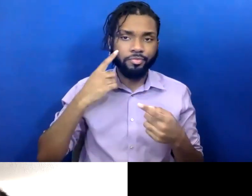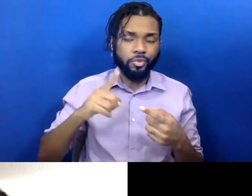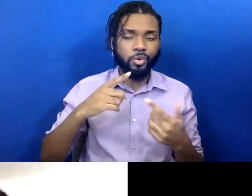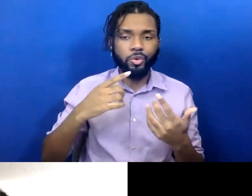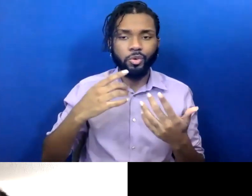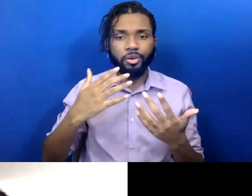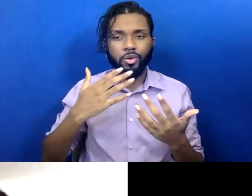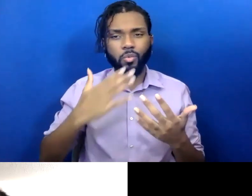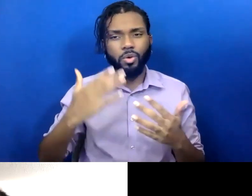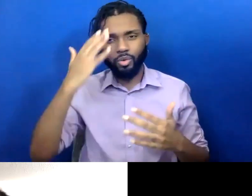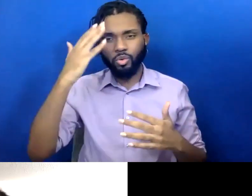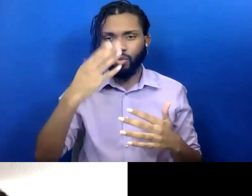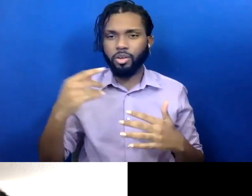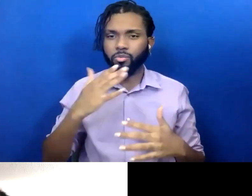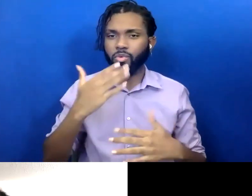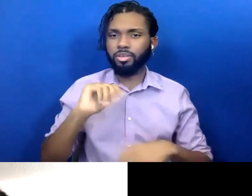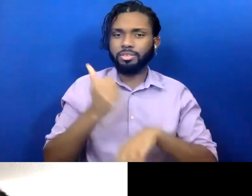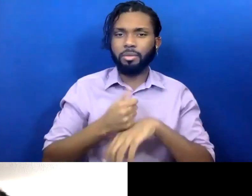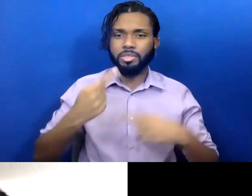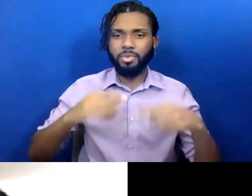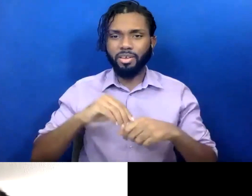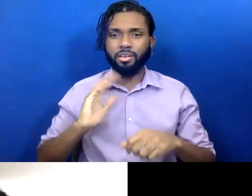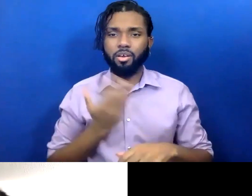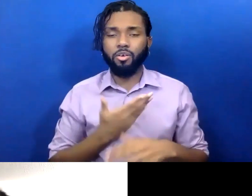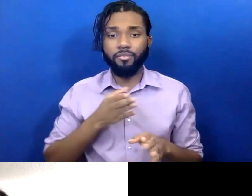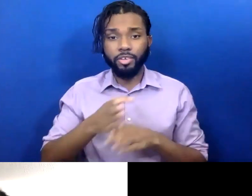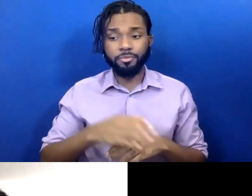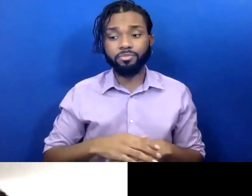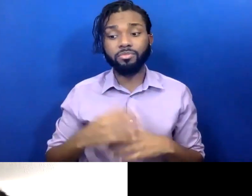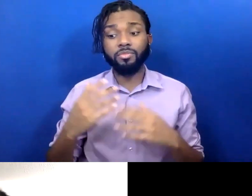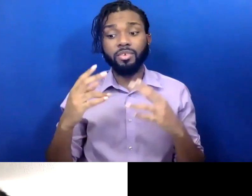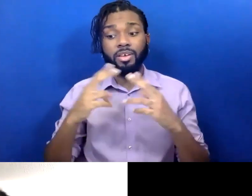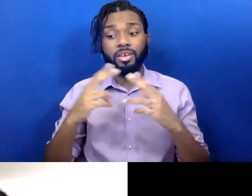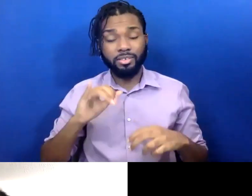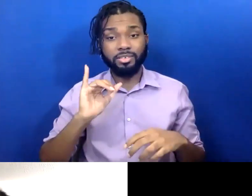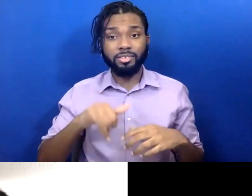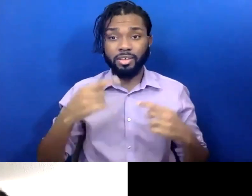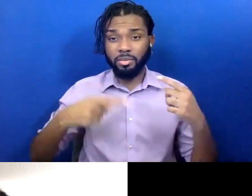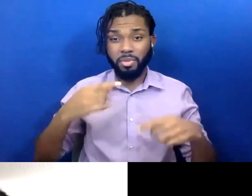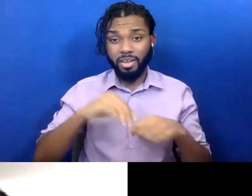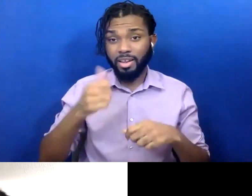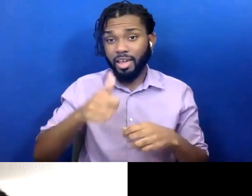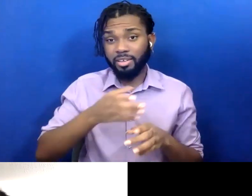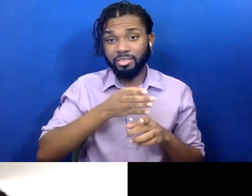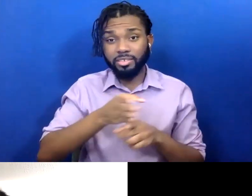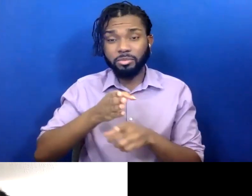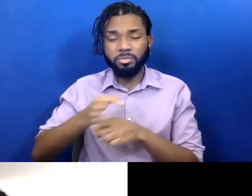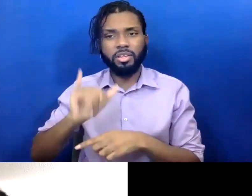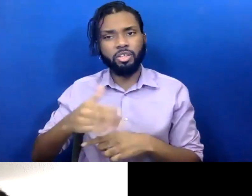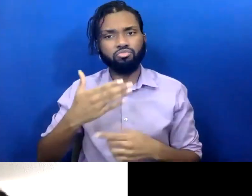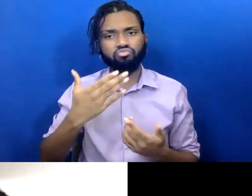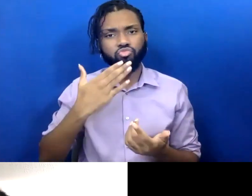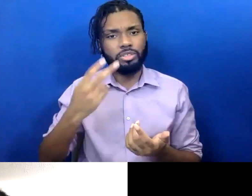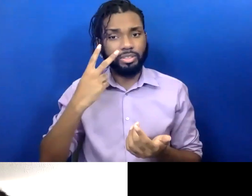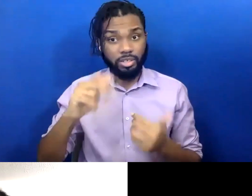in our field. And by analyzing an ongoing debate within any discipline, it's good for seeing how the field is